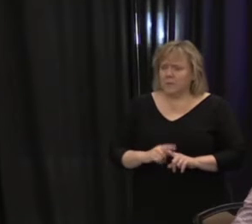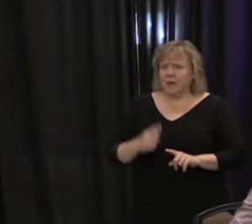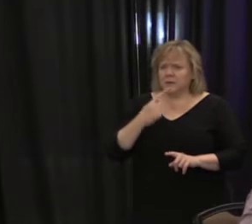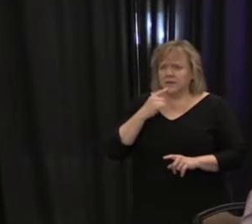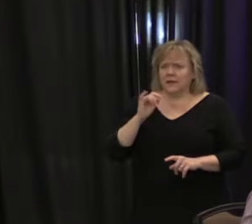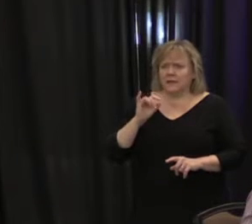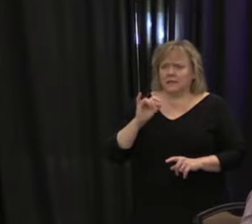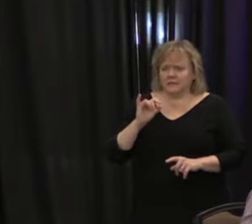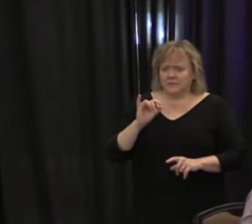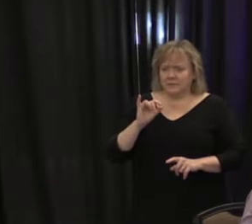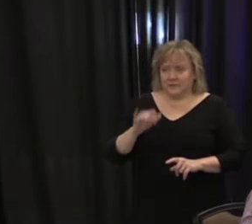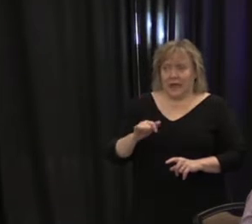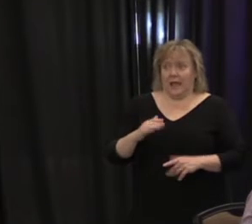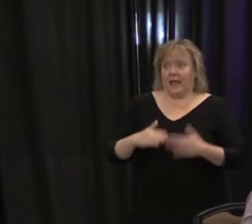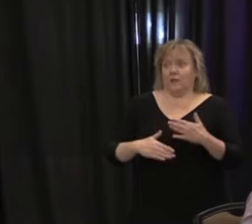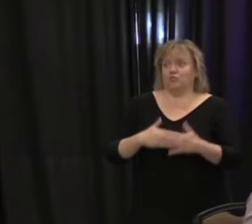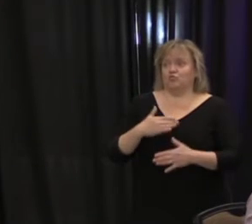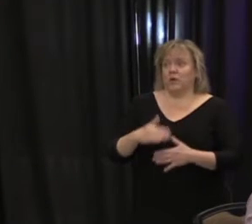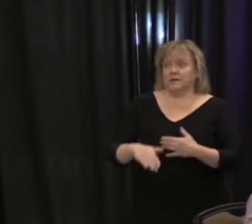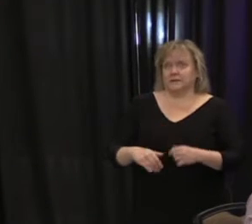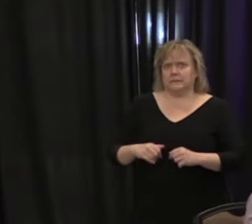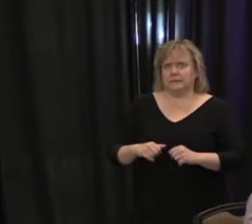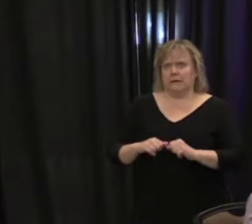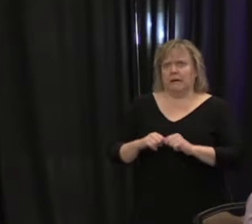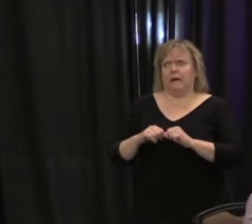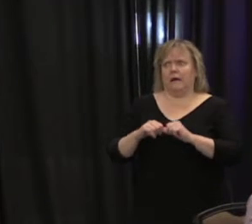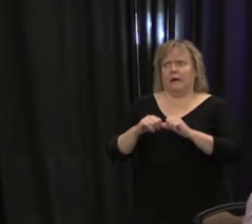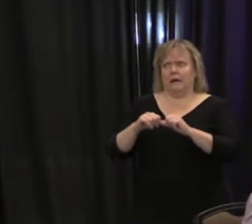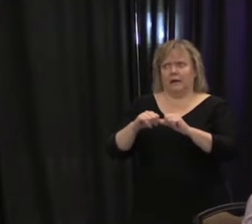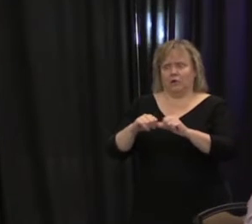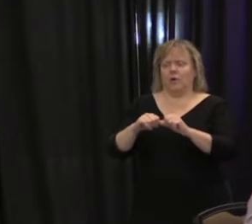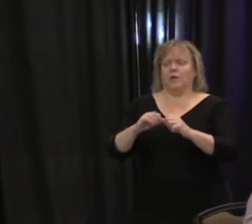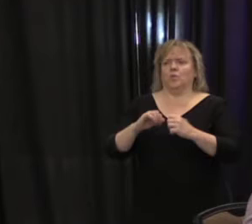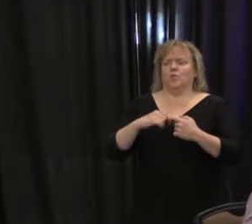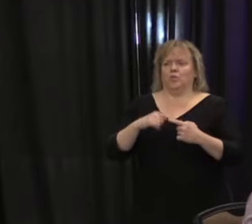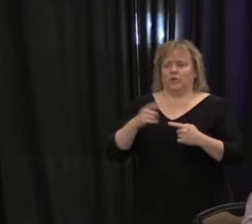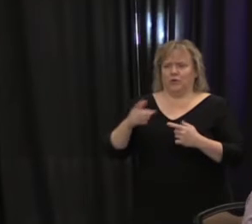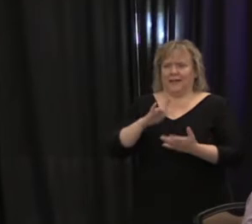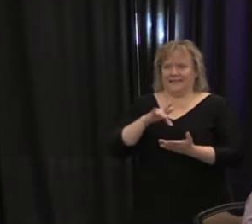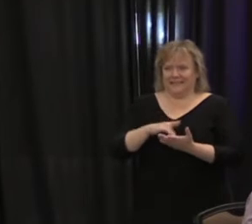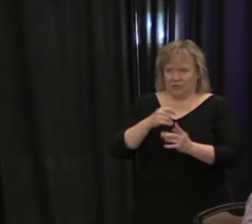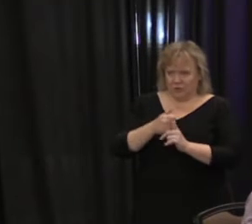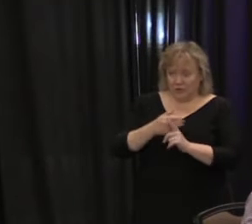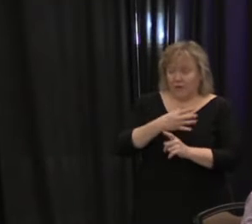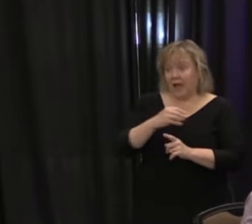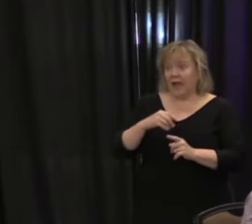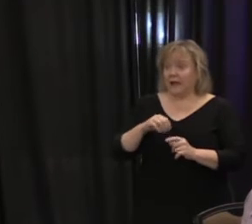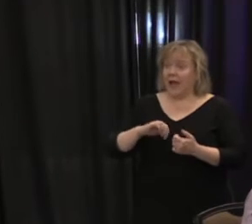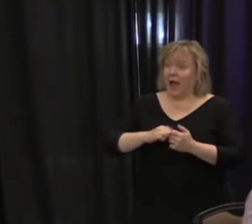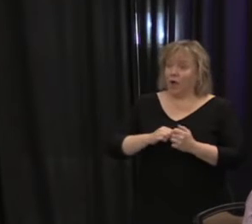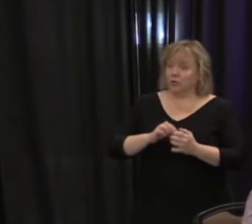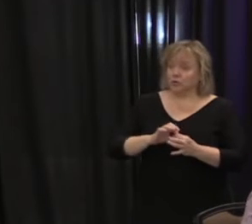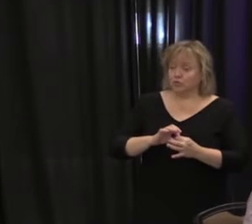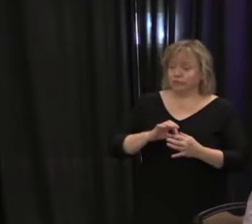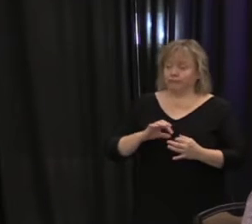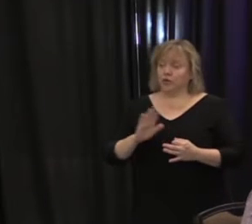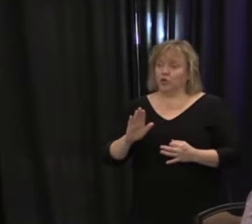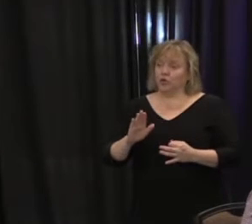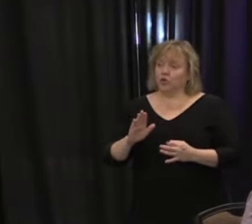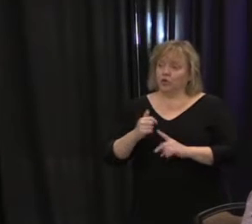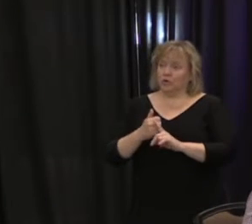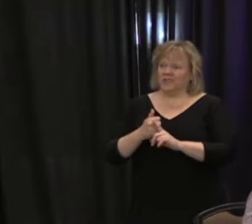is a lifelong process of realizing when you're centering yourself and how to actively decenter yourself from conversations, which is